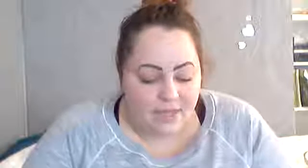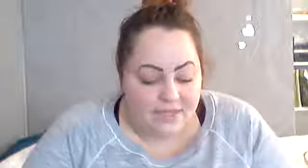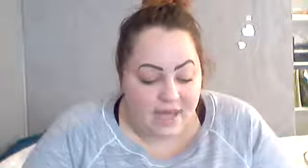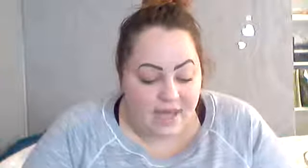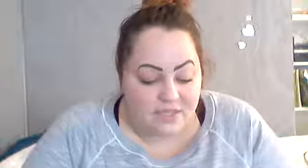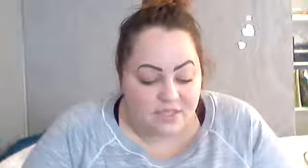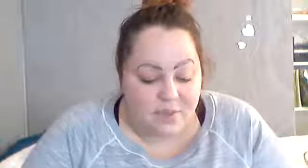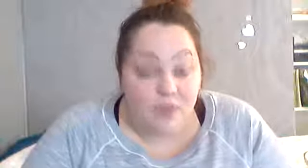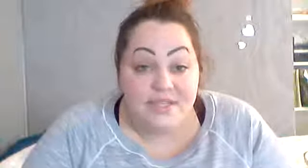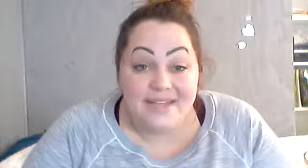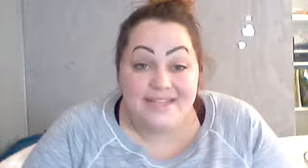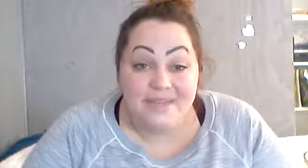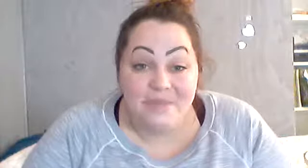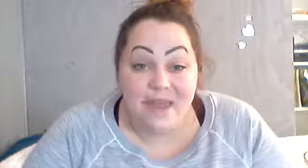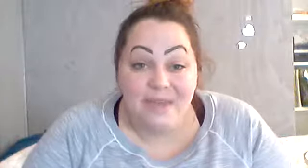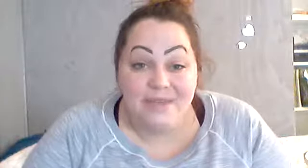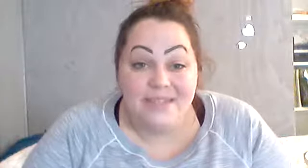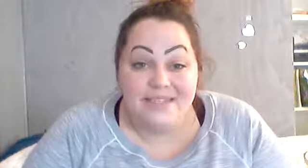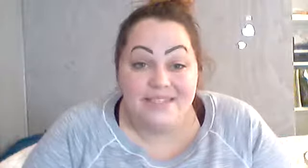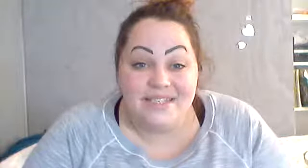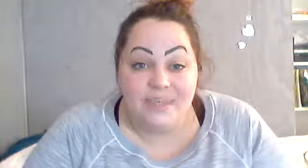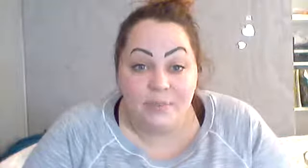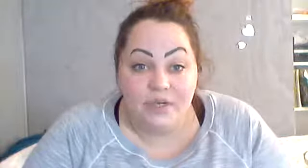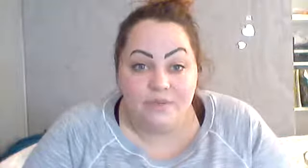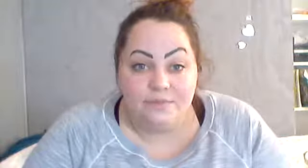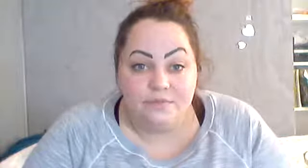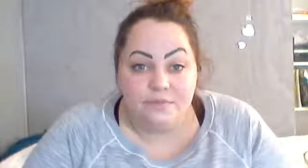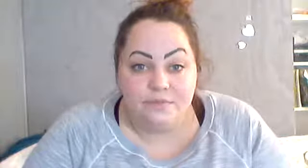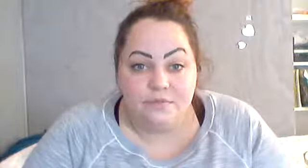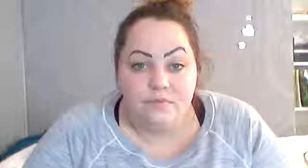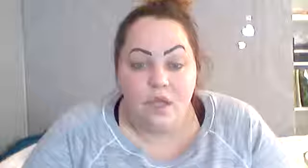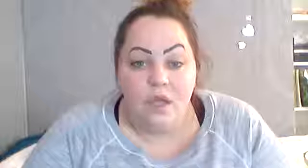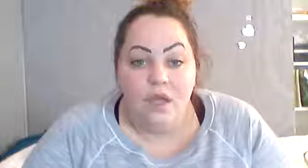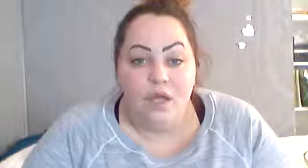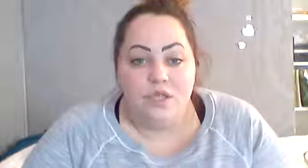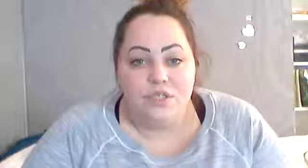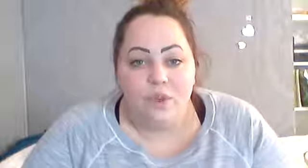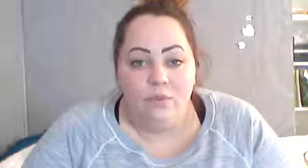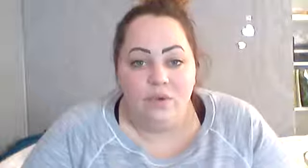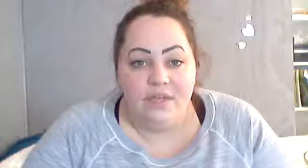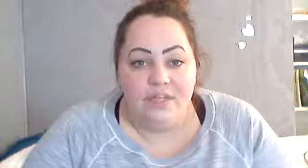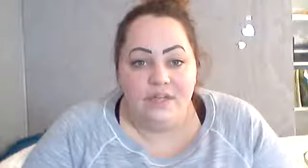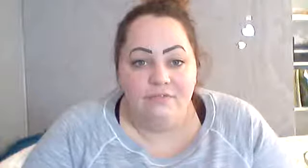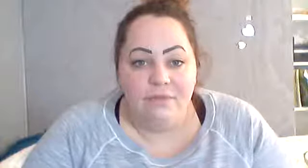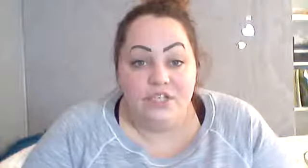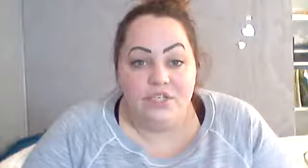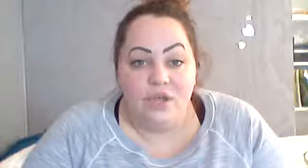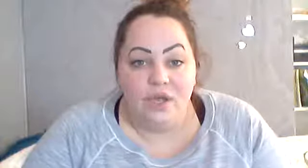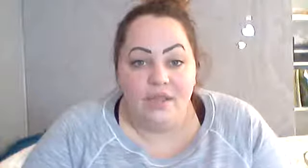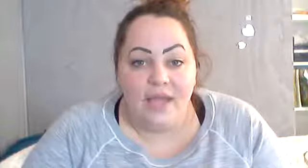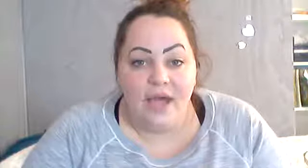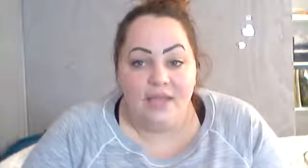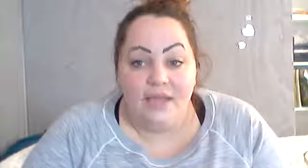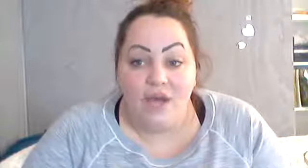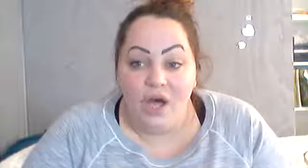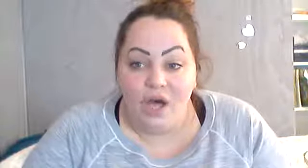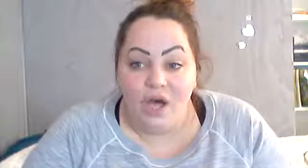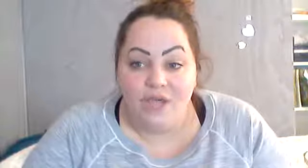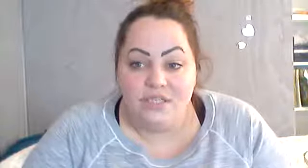The expo looks like it's going to be happening in summer. So I will get the information on that, like cost, if